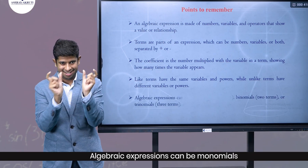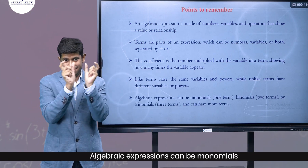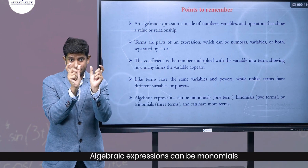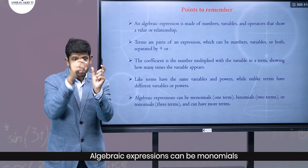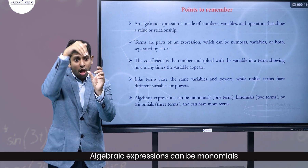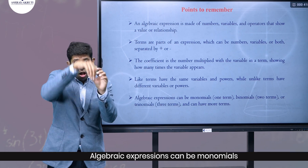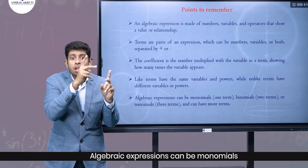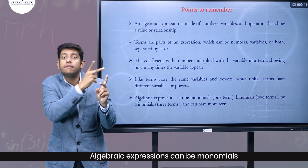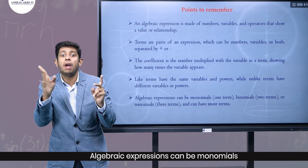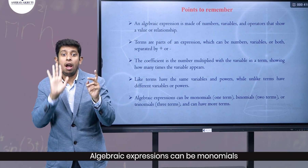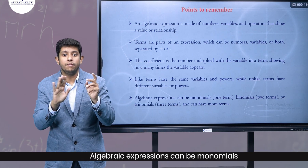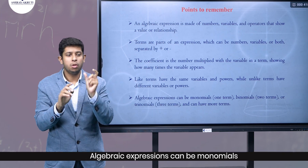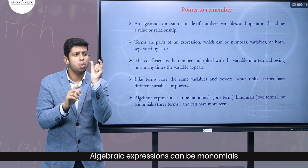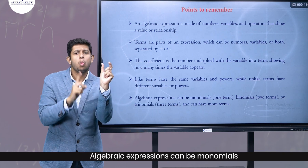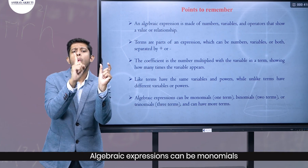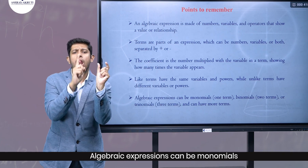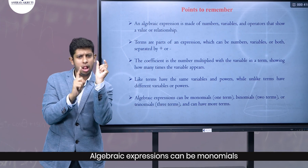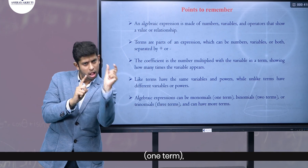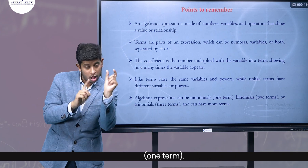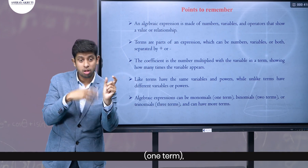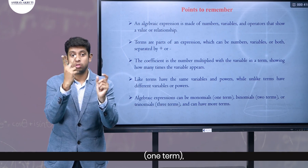Algebraic expressions can be monomials, one term,